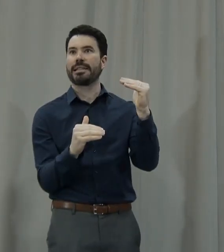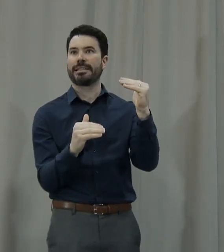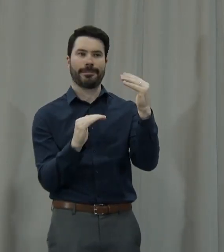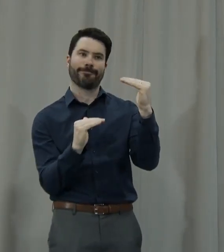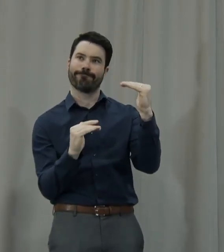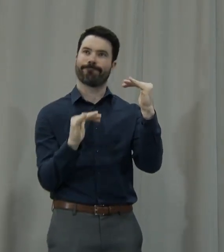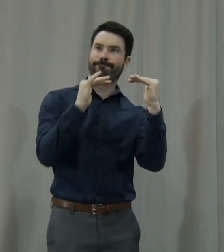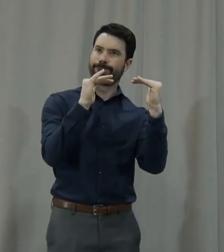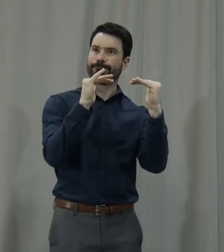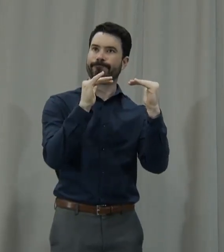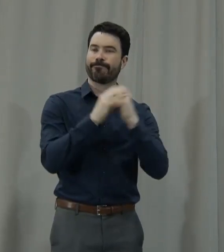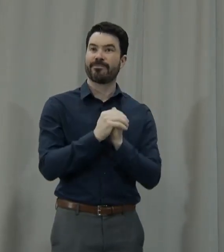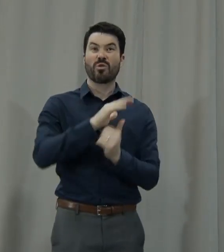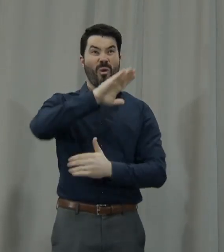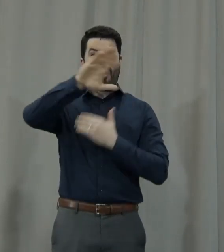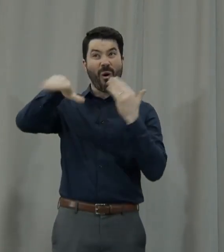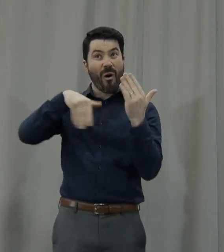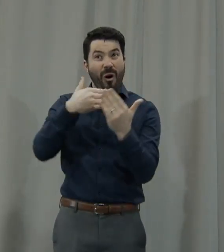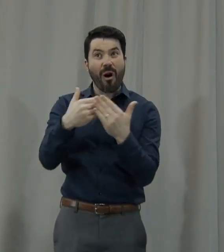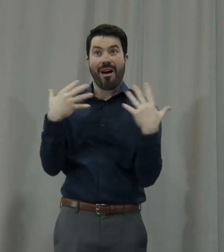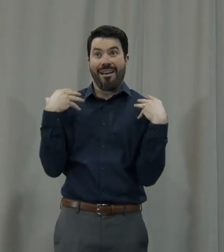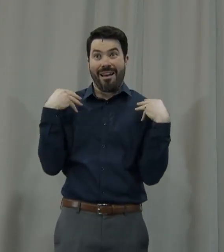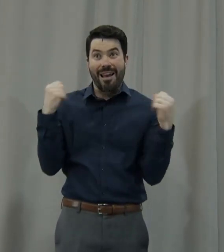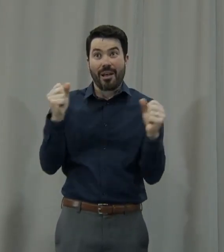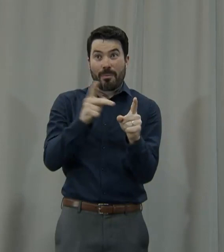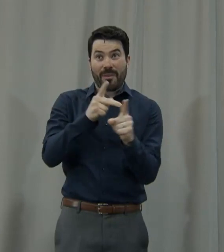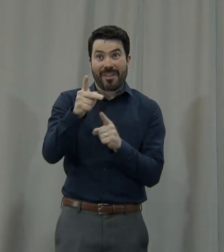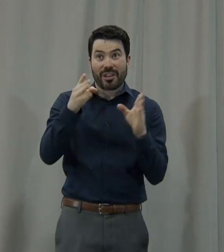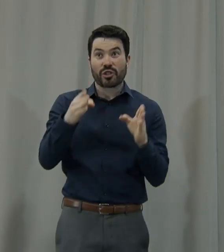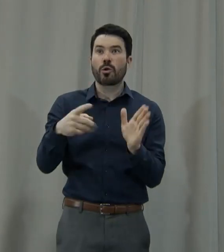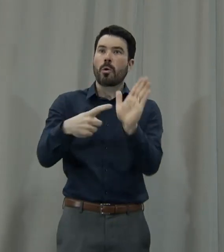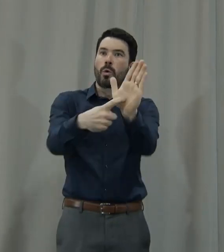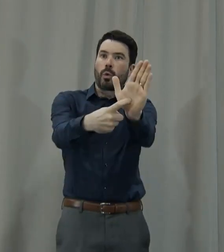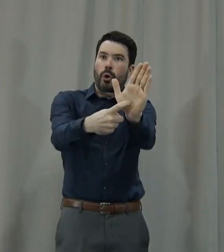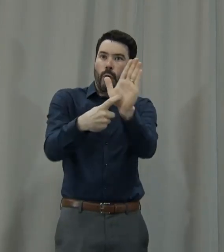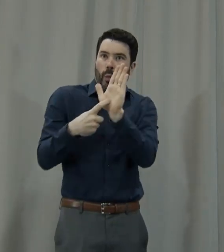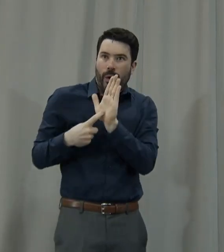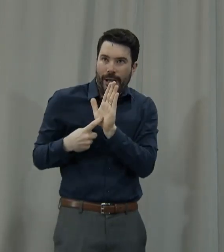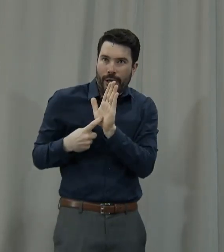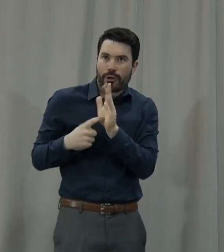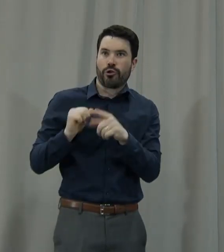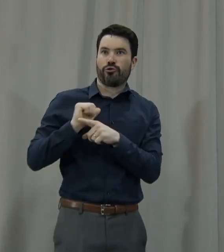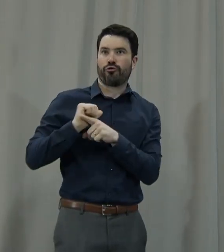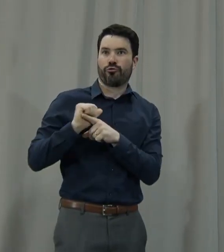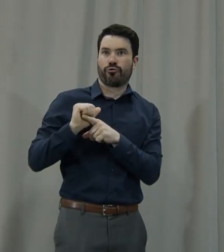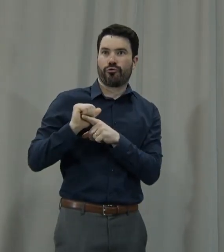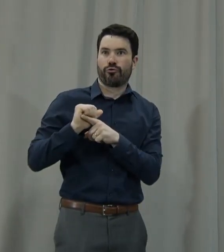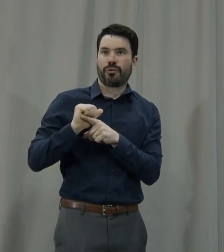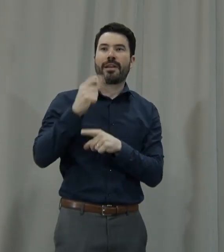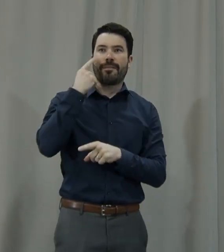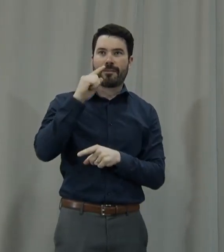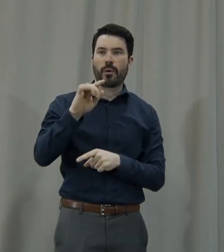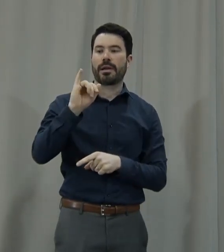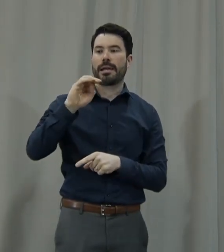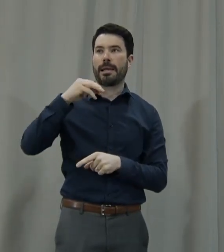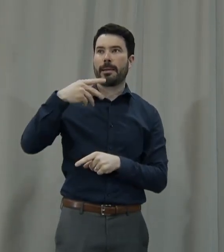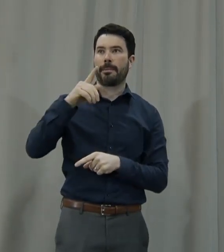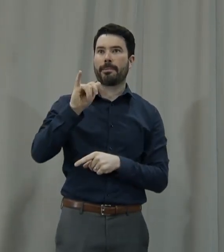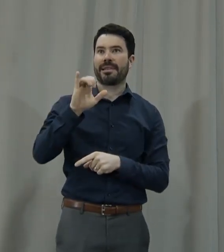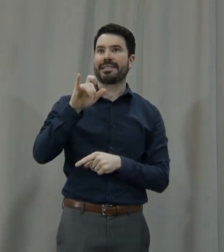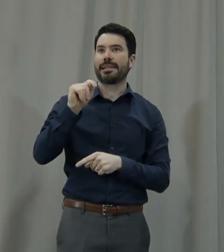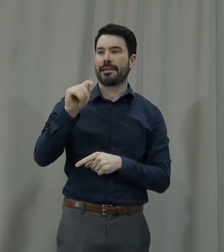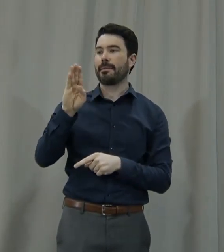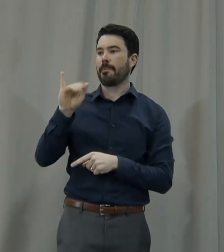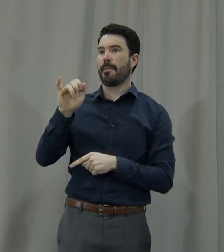every health professional is required to participate in implicit bias training as part of the licensing